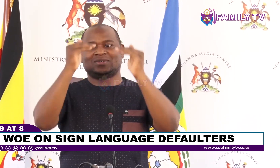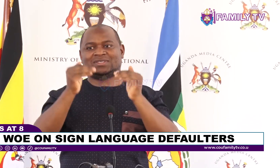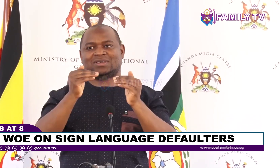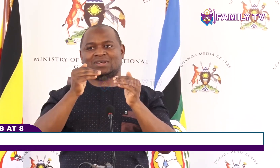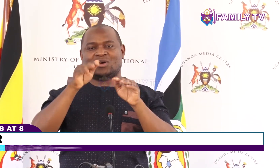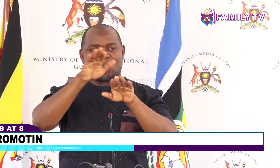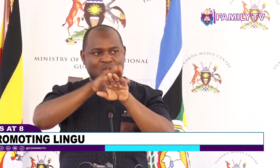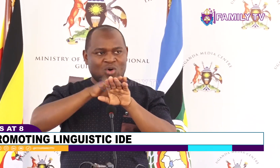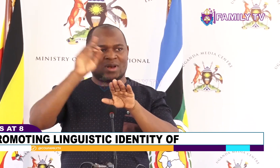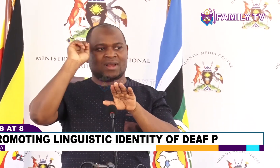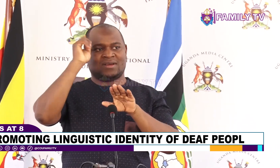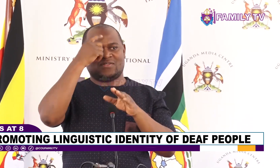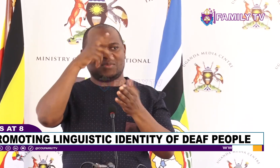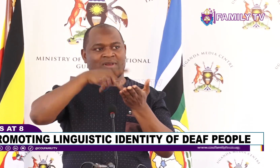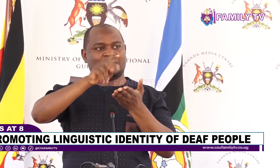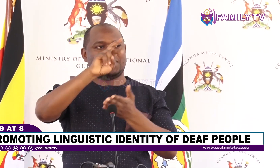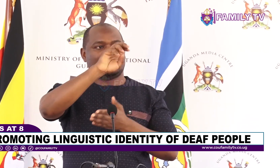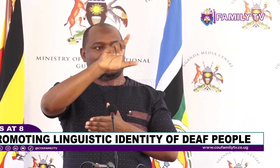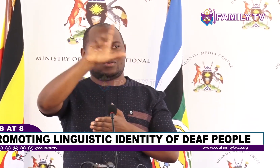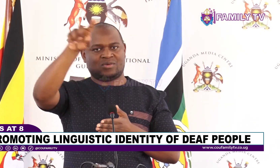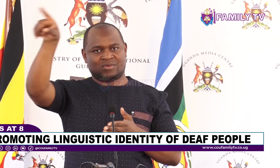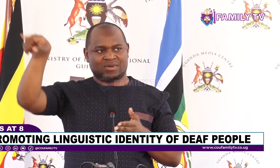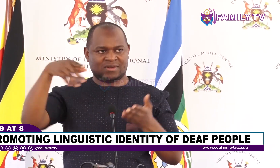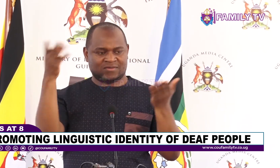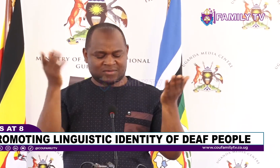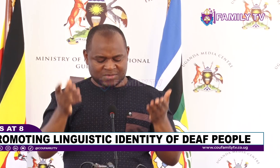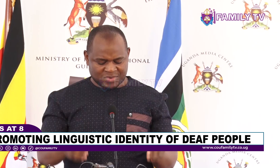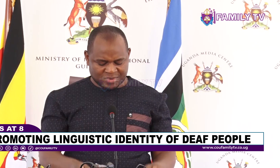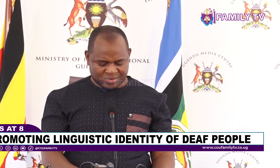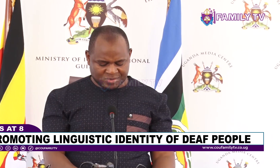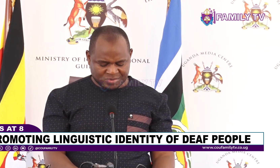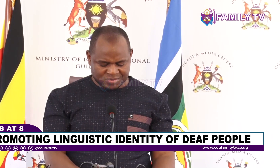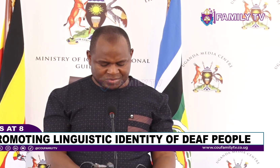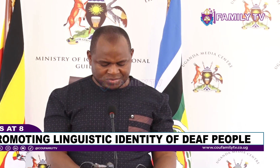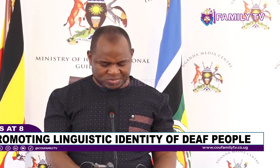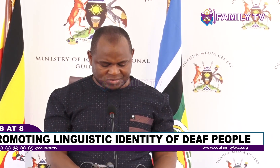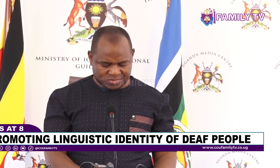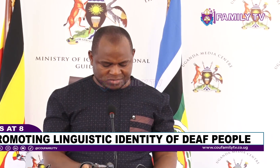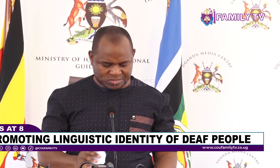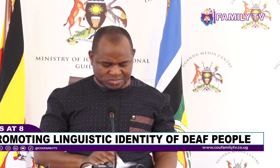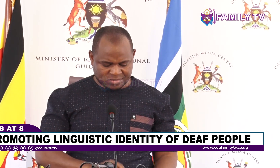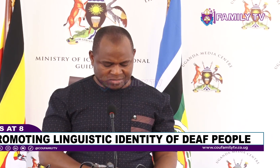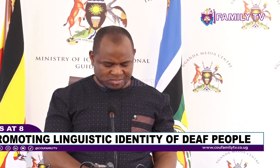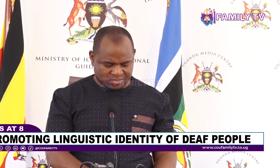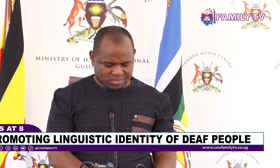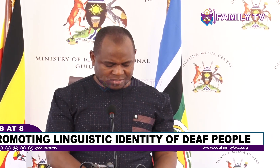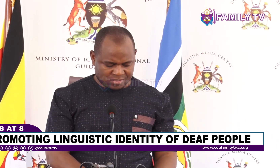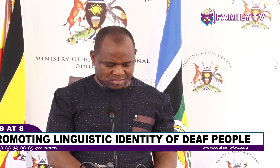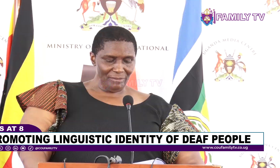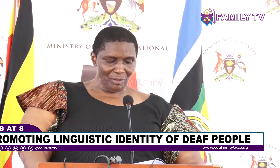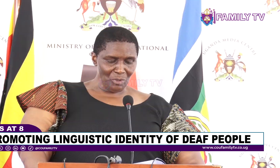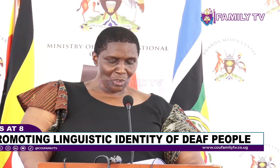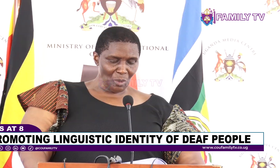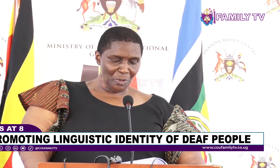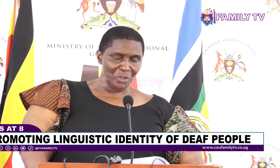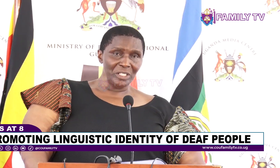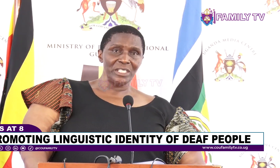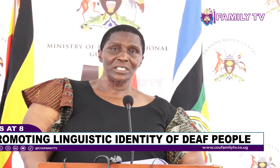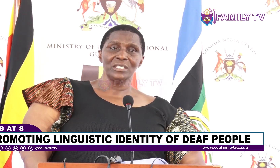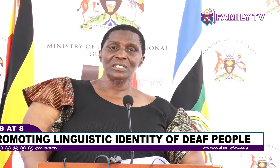in clear public service structures to hope that it is possible. The Minister of State for Disability